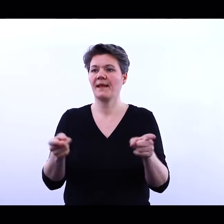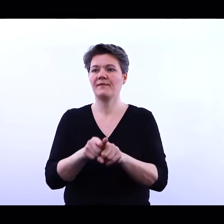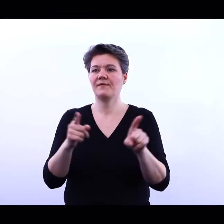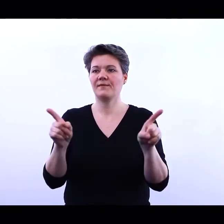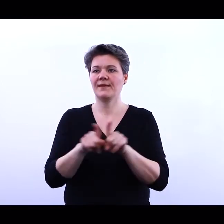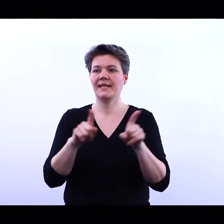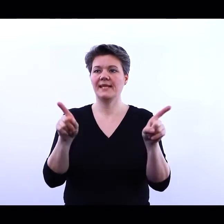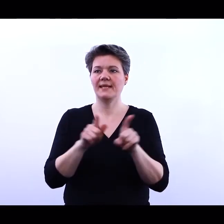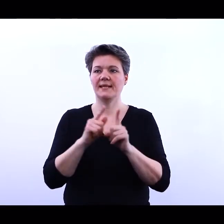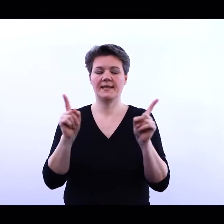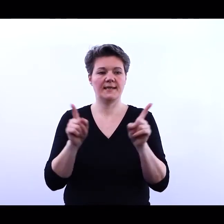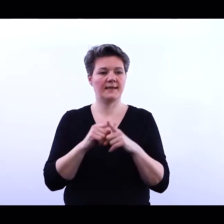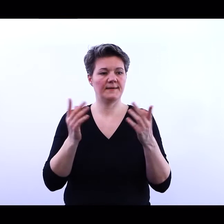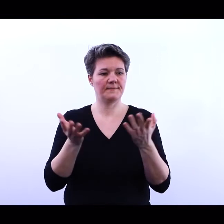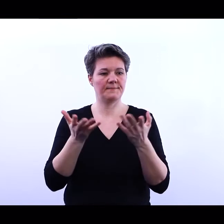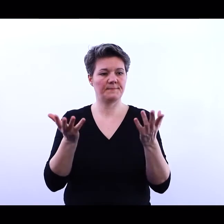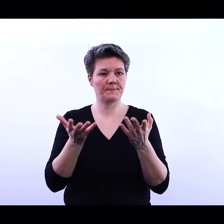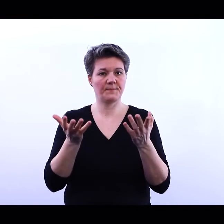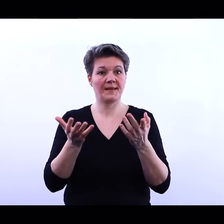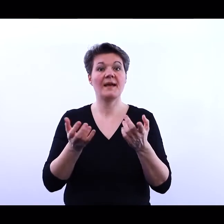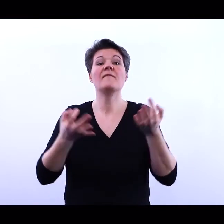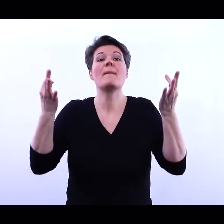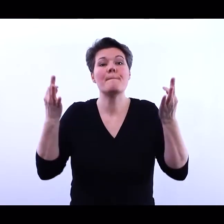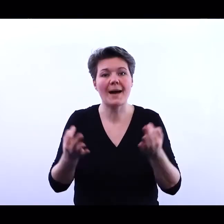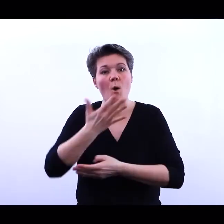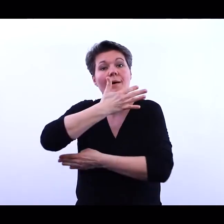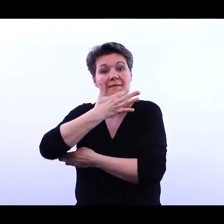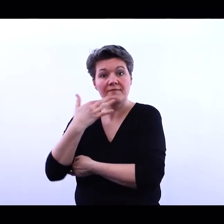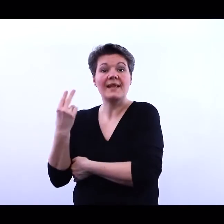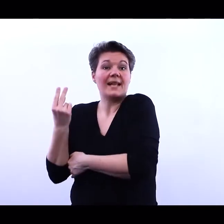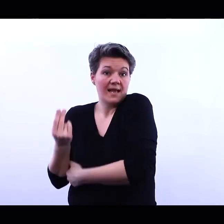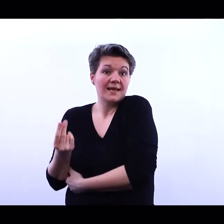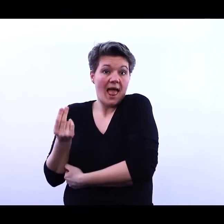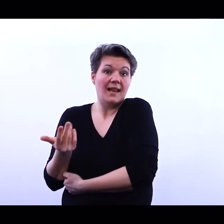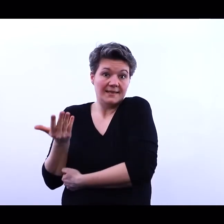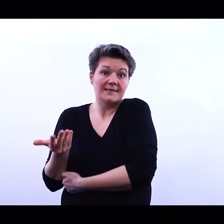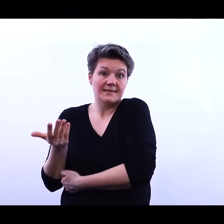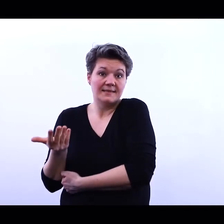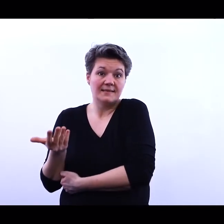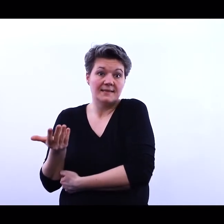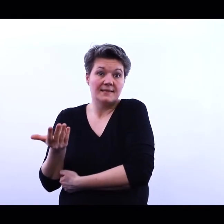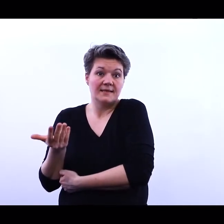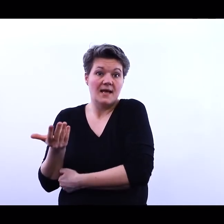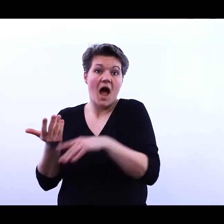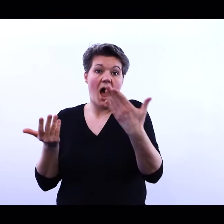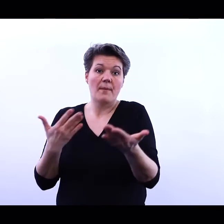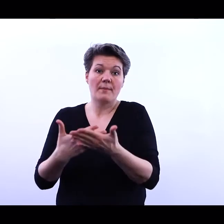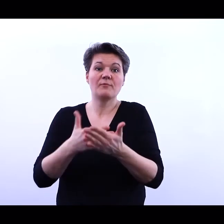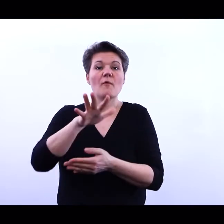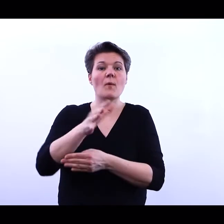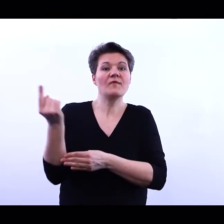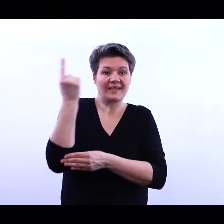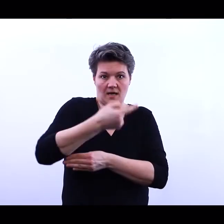think that we have to have a lot of it. But in NTEN's research, you know, for 15